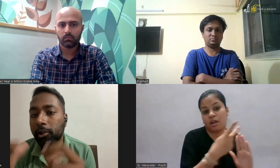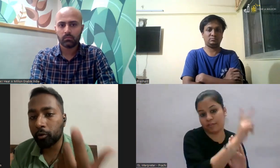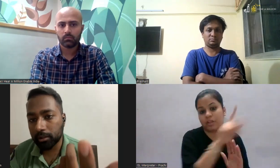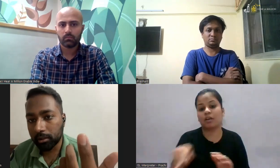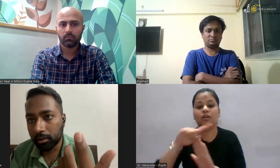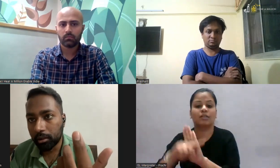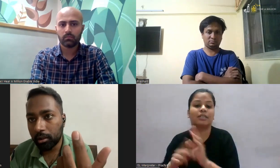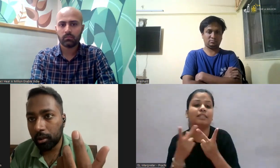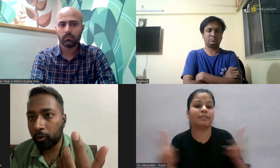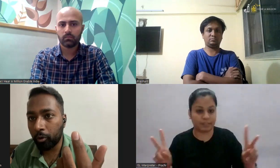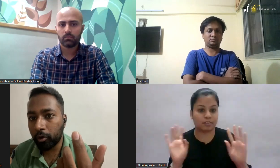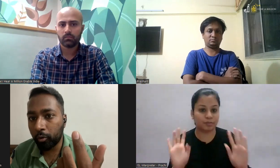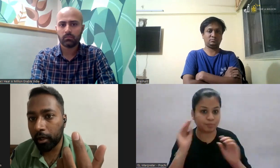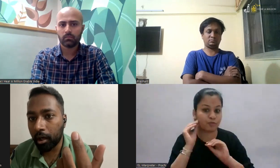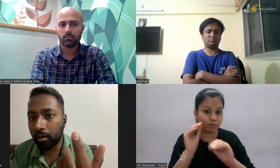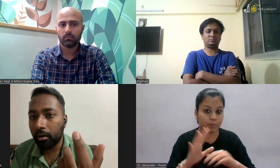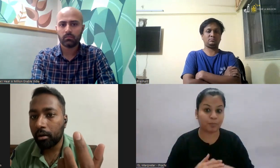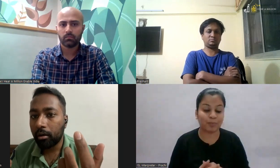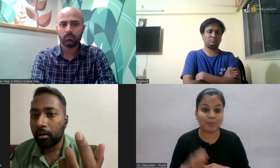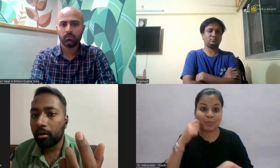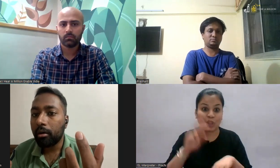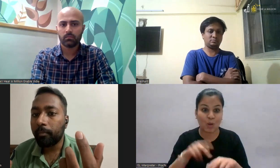Choice is yours. If you want to take